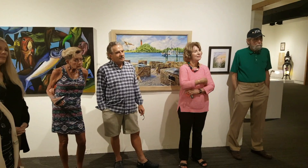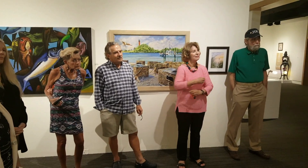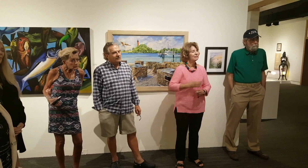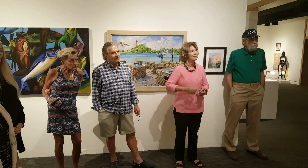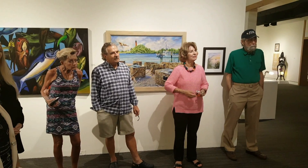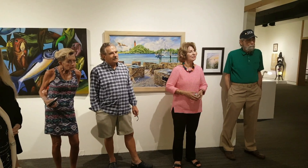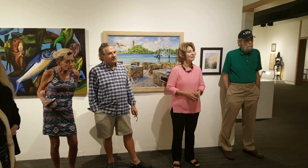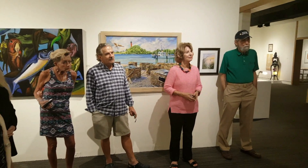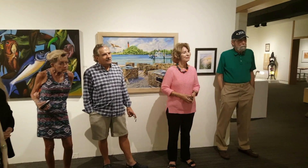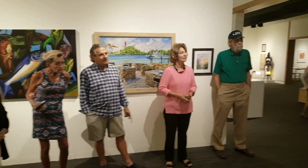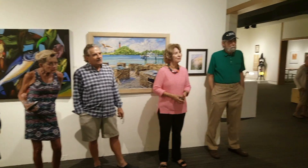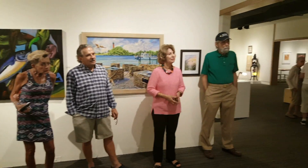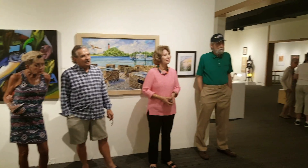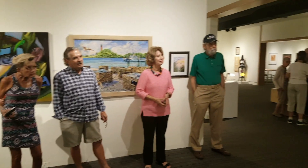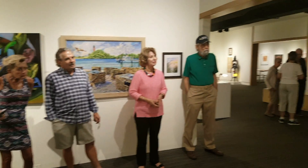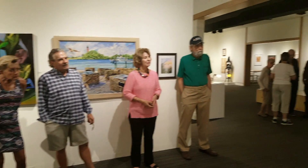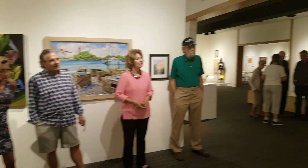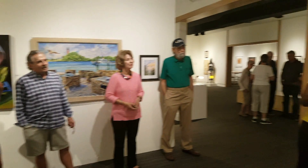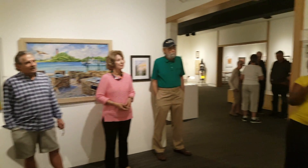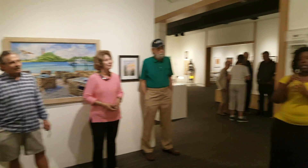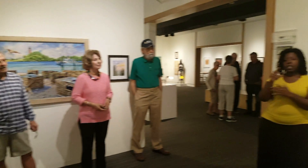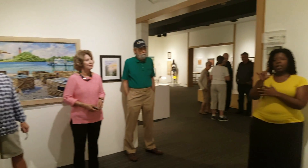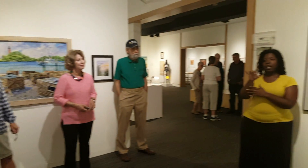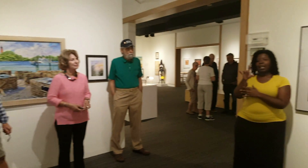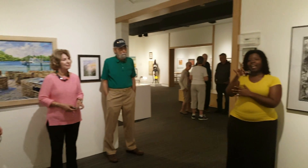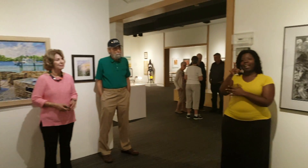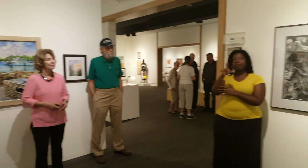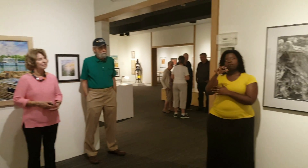this in 1989.